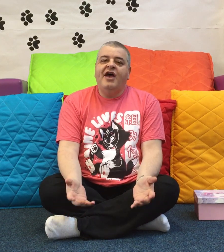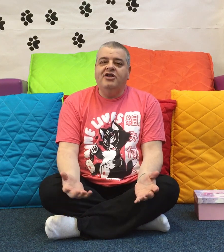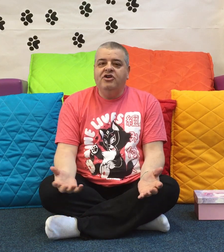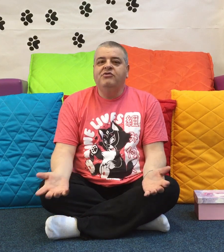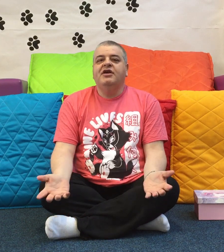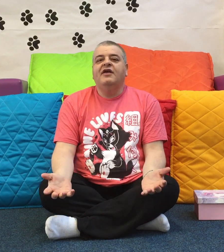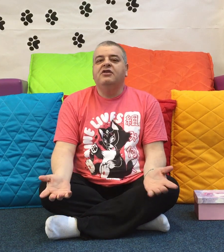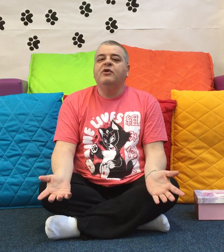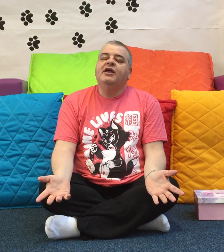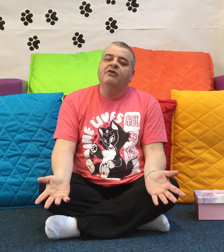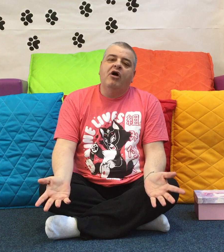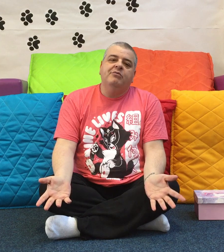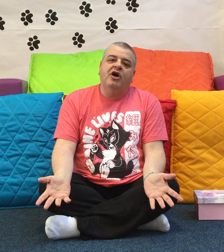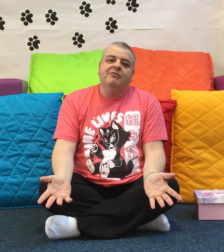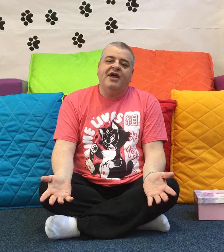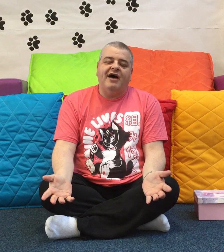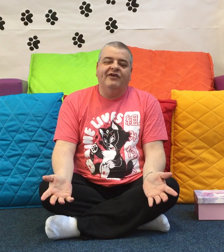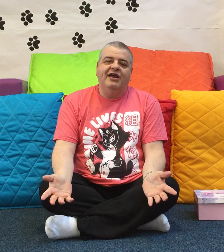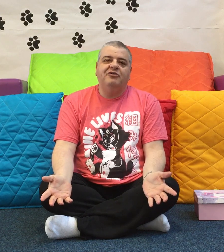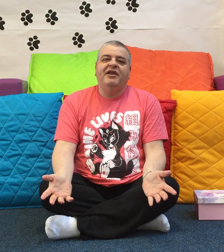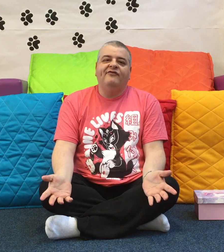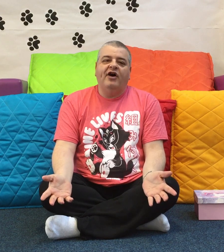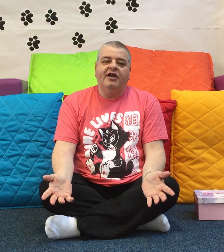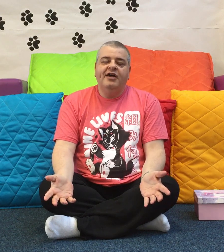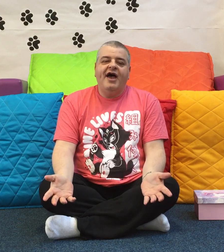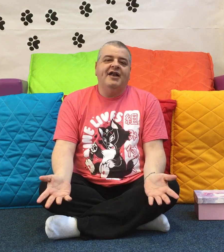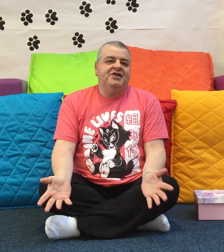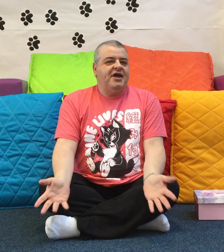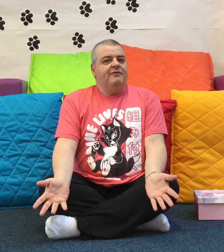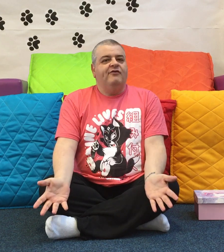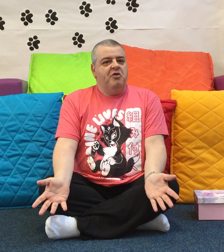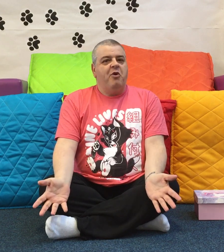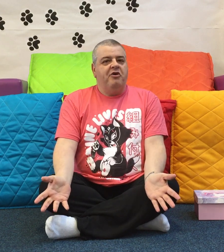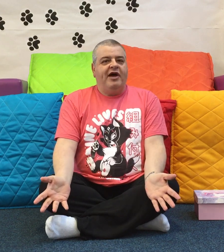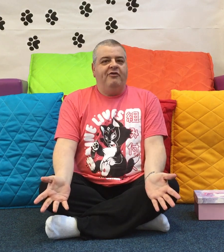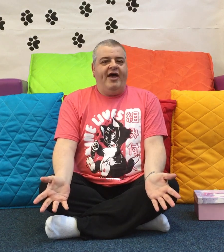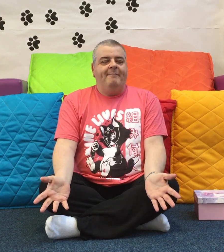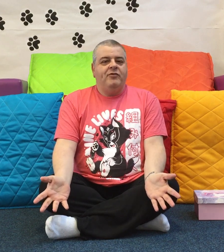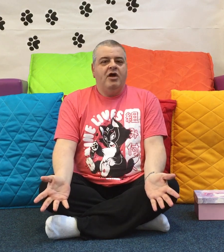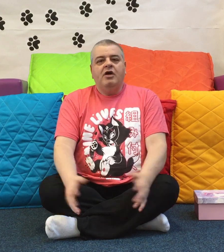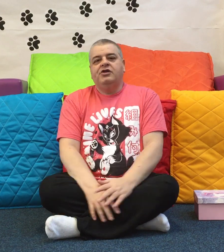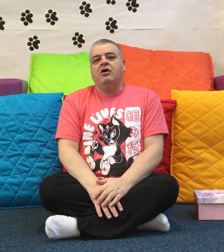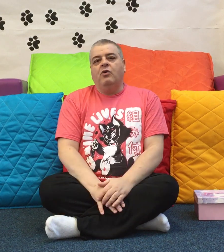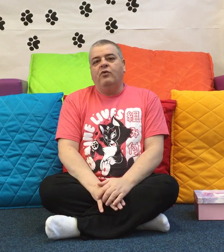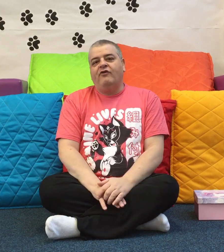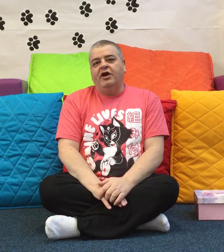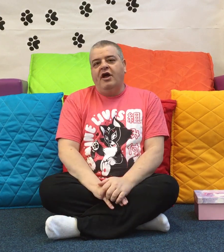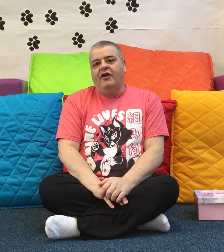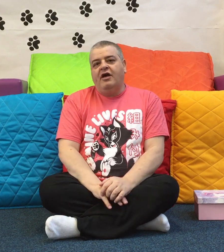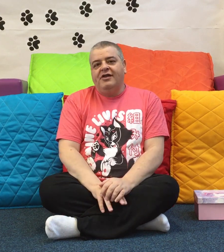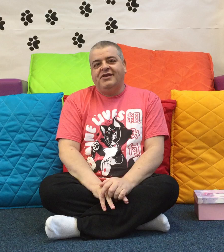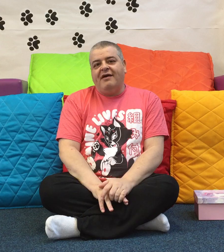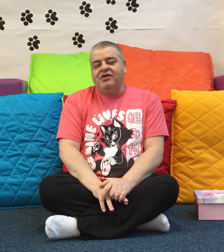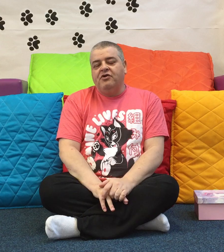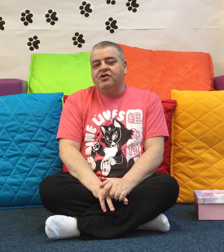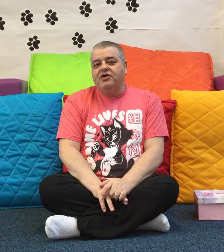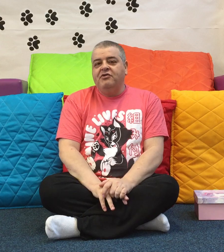and using these weekly rhyme times to have a little bit of fun and escape from the world out there. So, we've got another set of songs to do